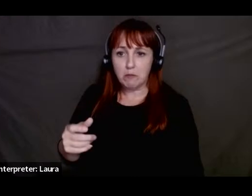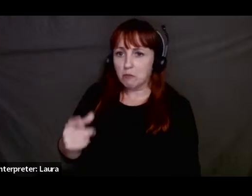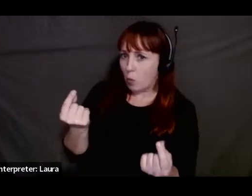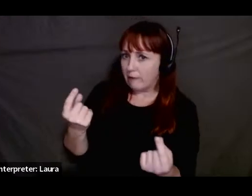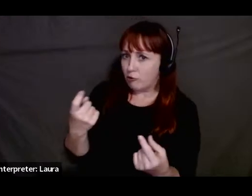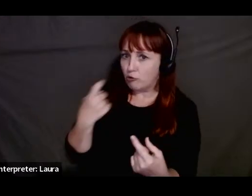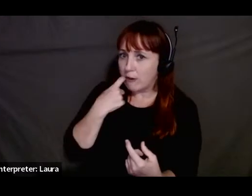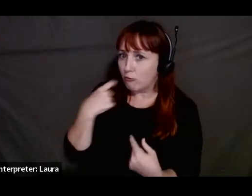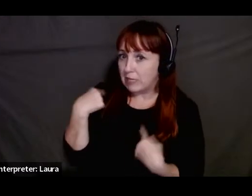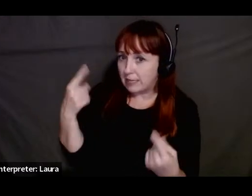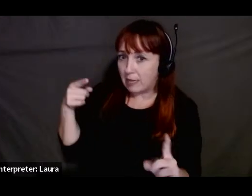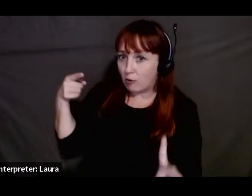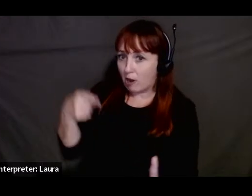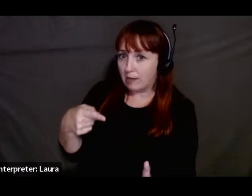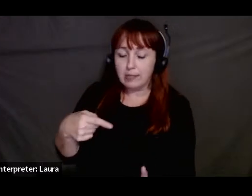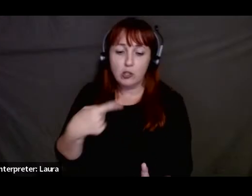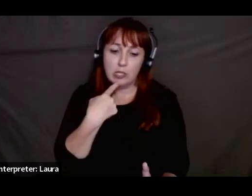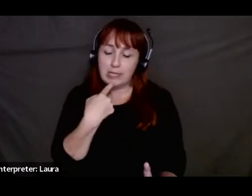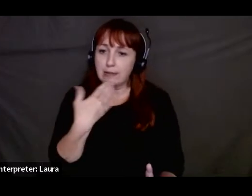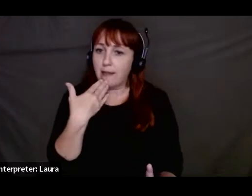this? She said, thank you.